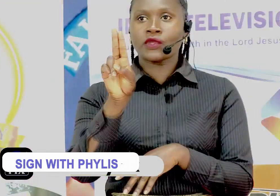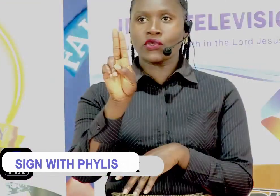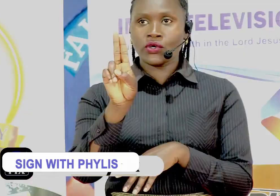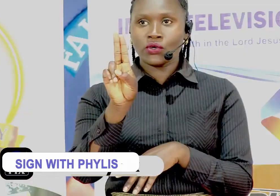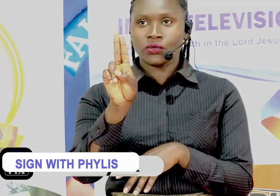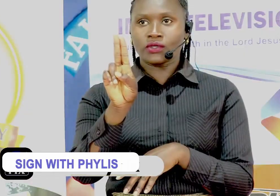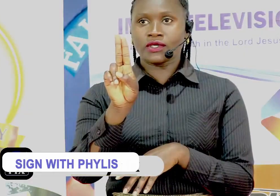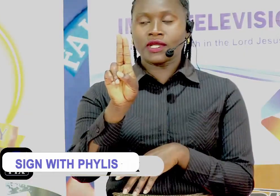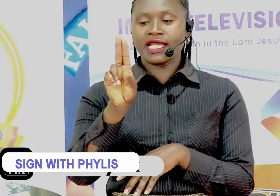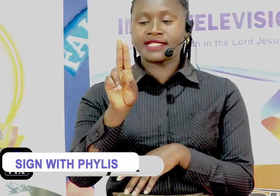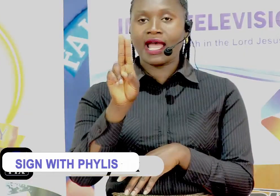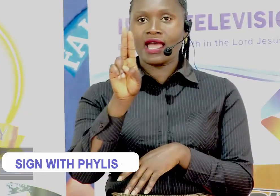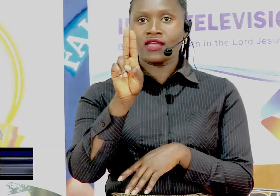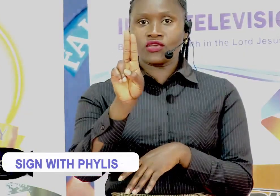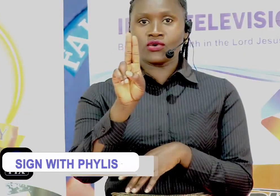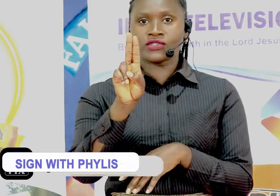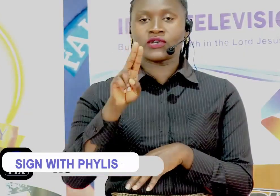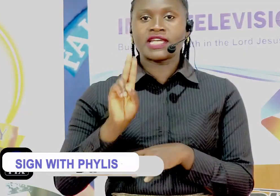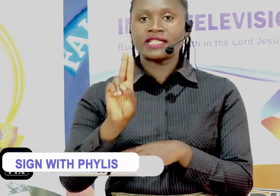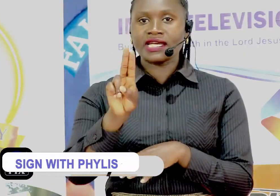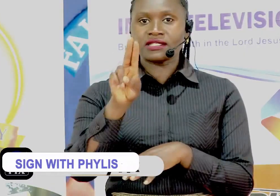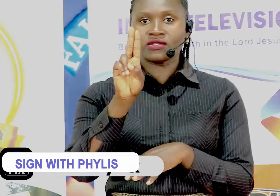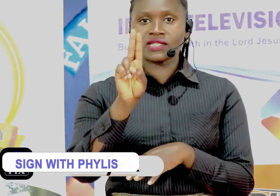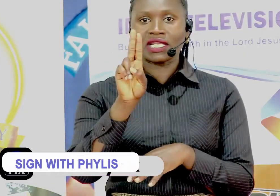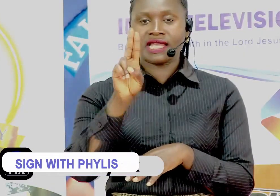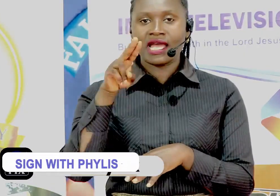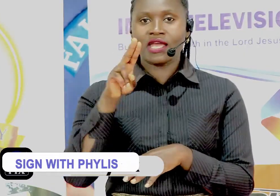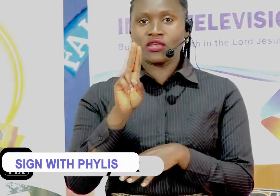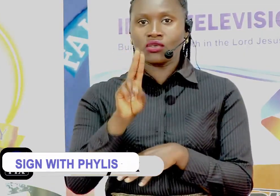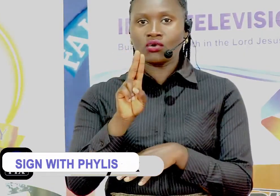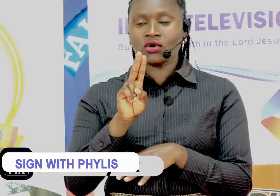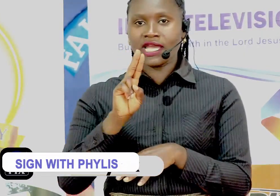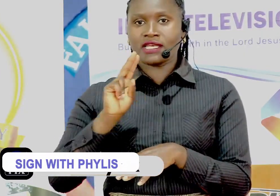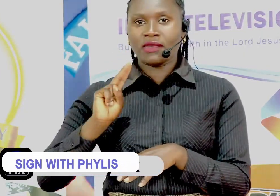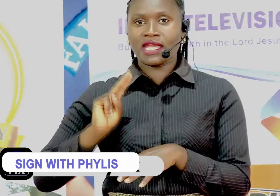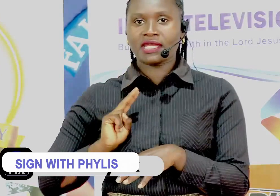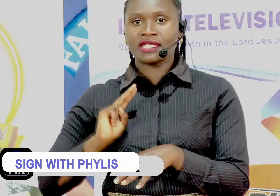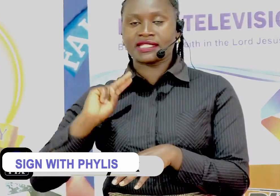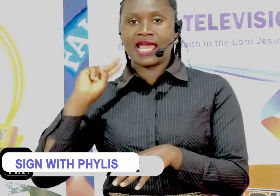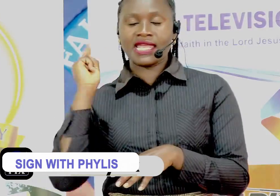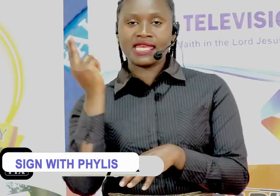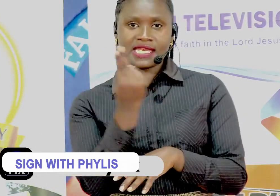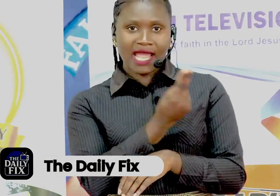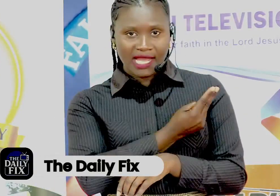U. Letter U. So just use letter U and make the sign as.